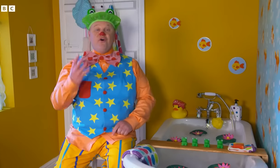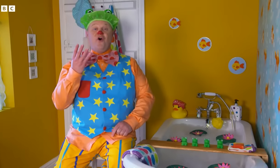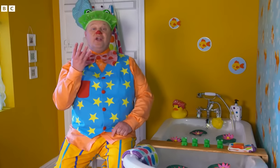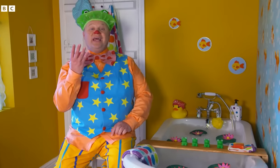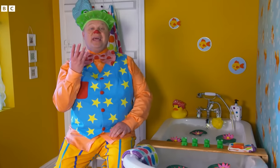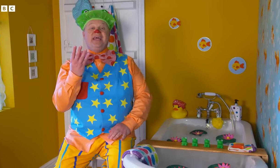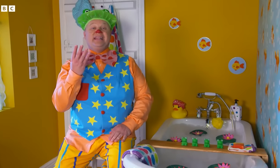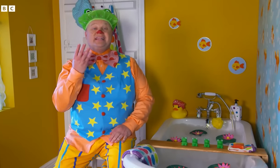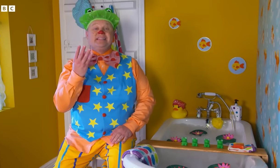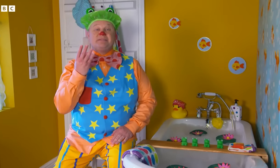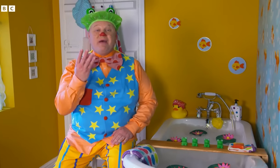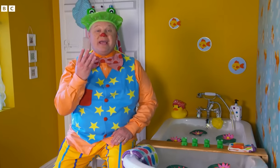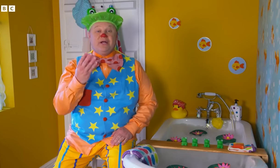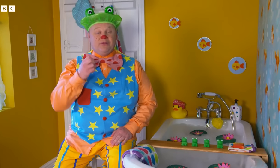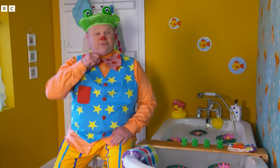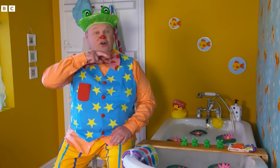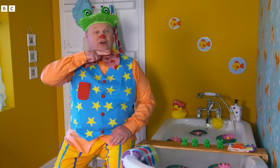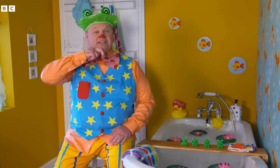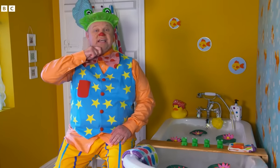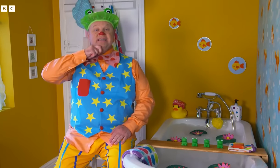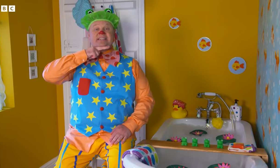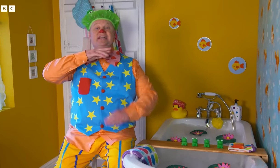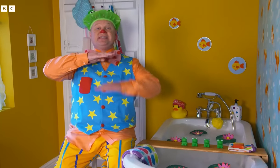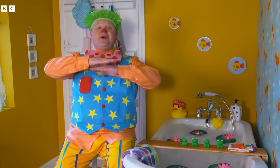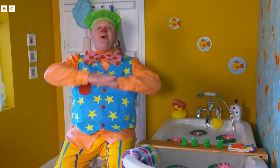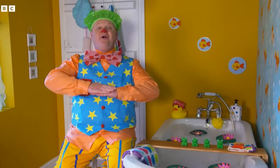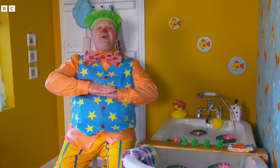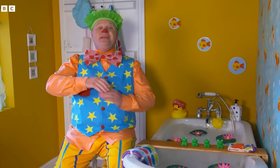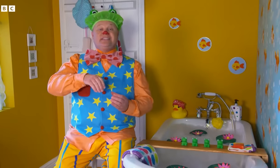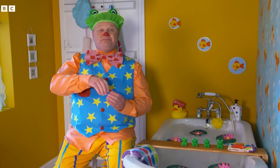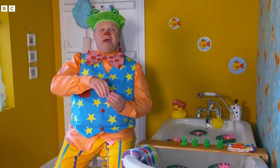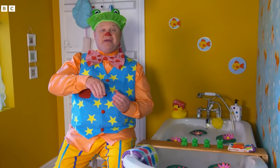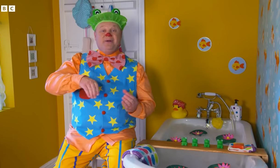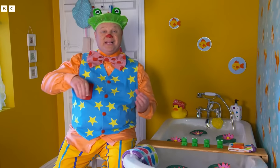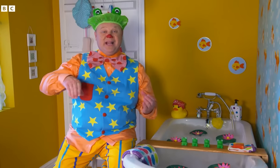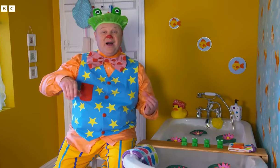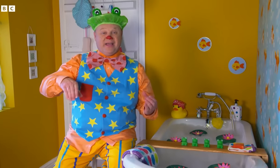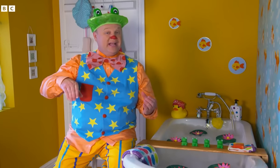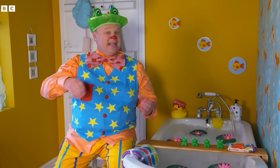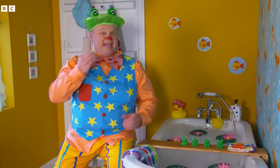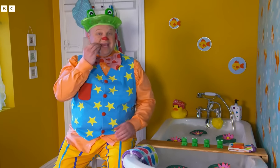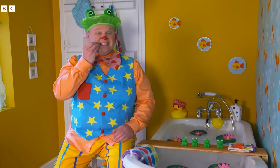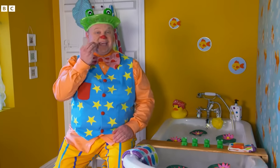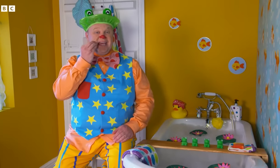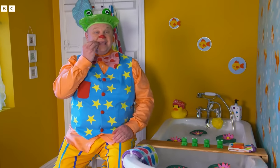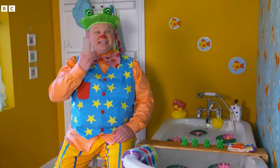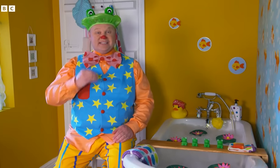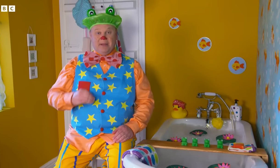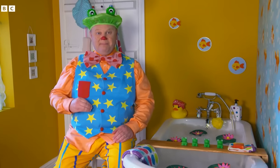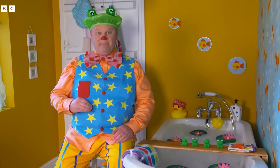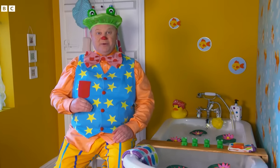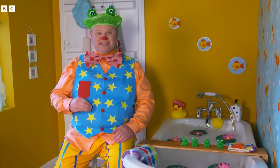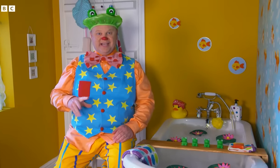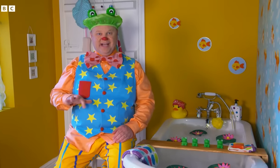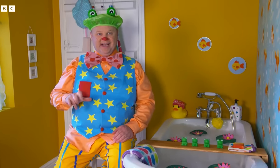One, two, three, four. Four little speckled frogs sat on a speckled log, eating some most